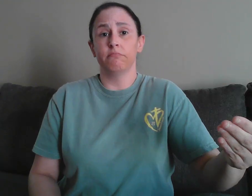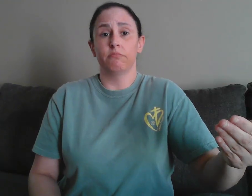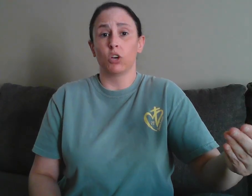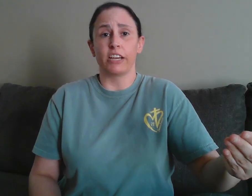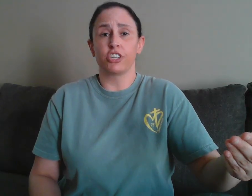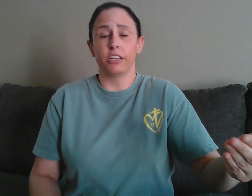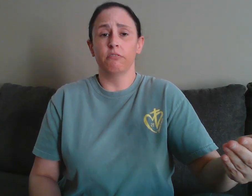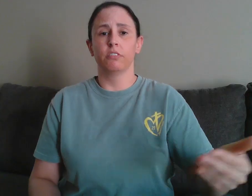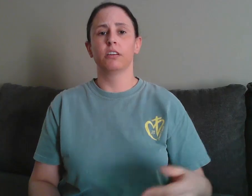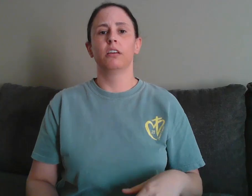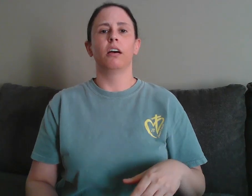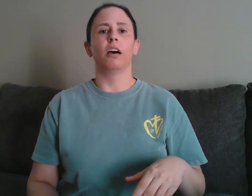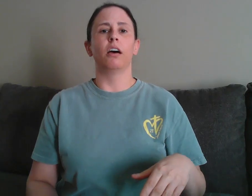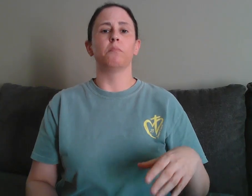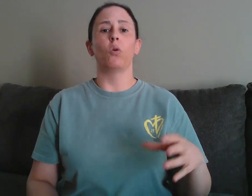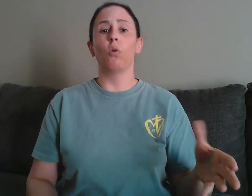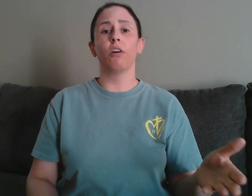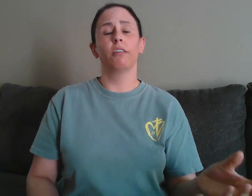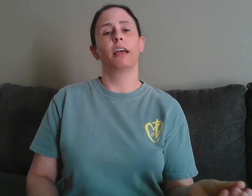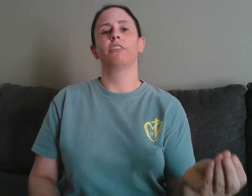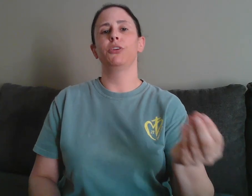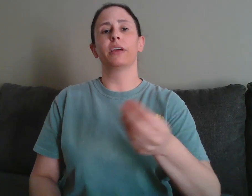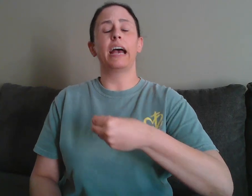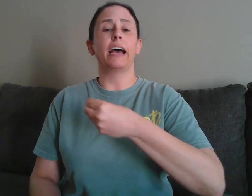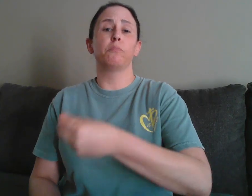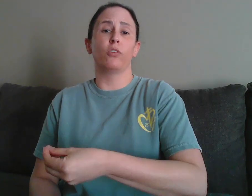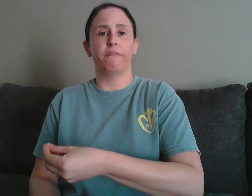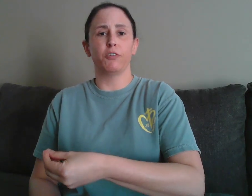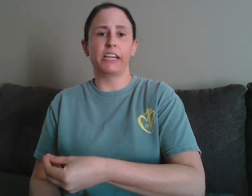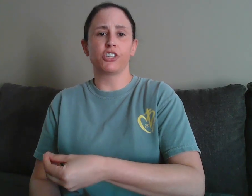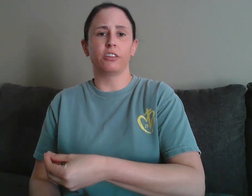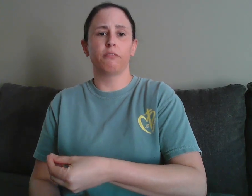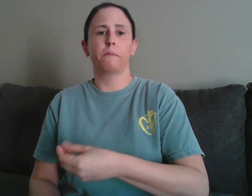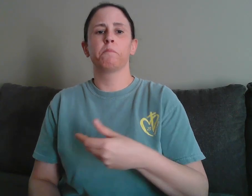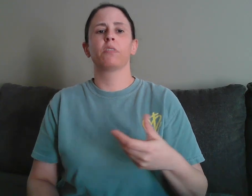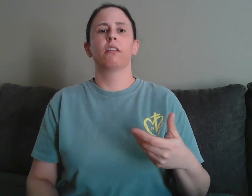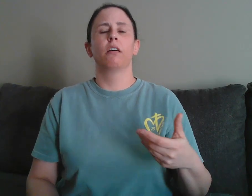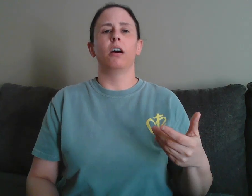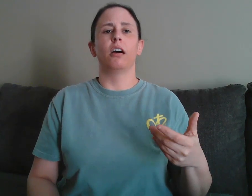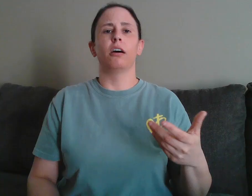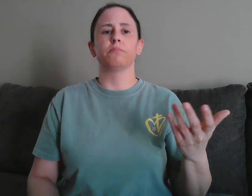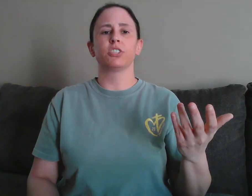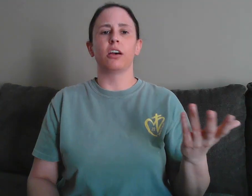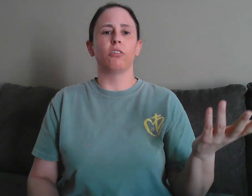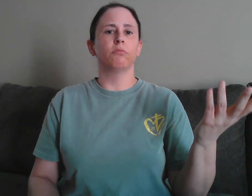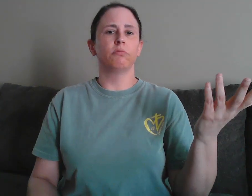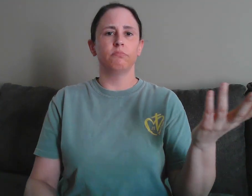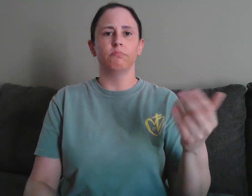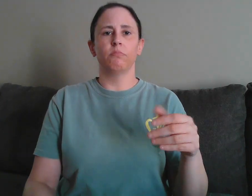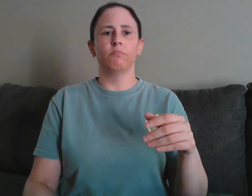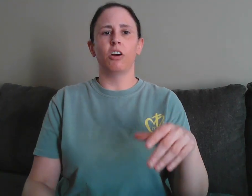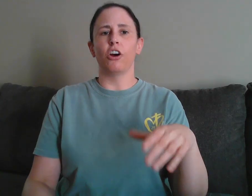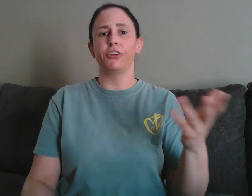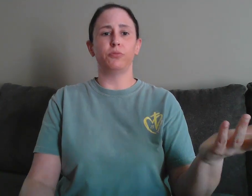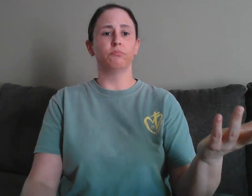the question, or you can add more information. So, are you